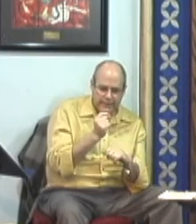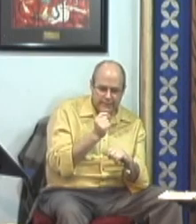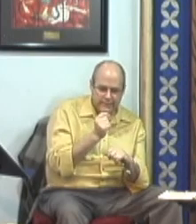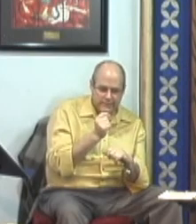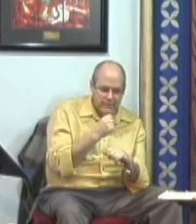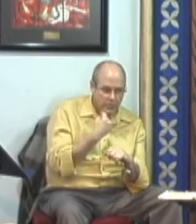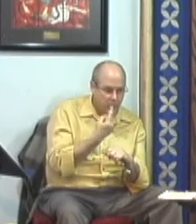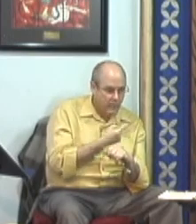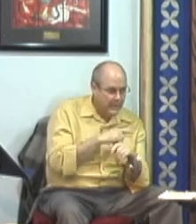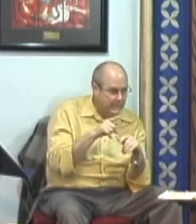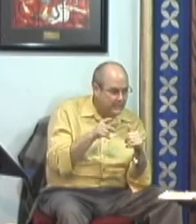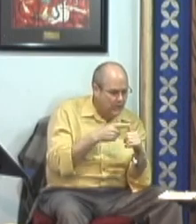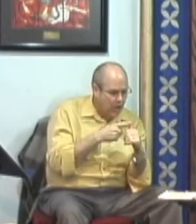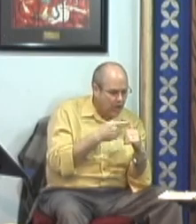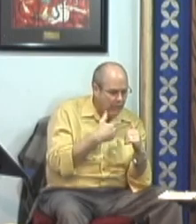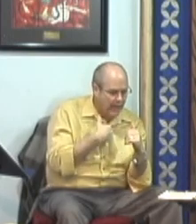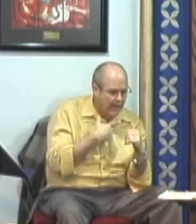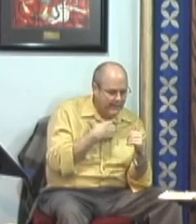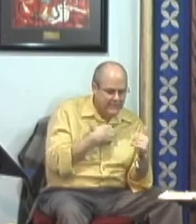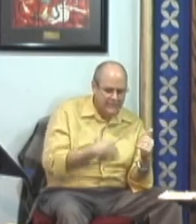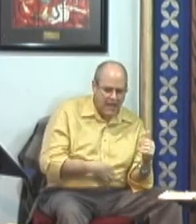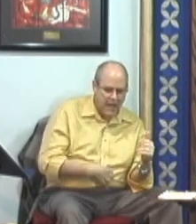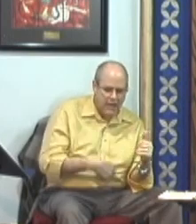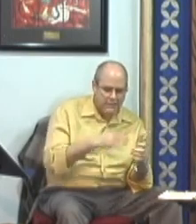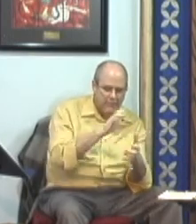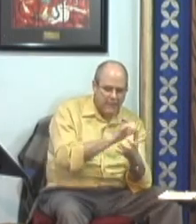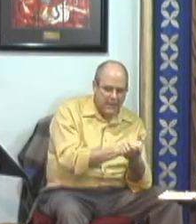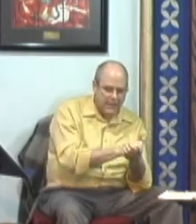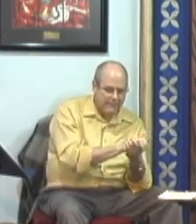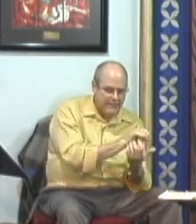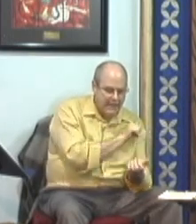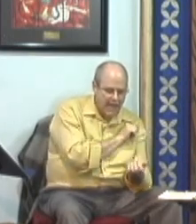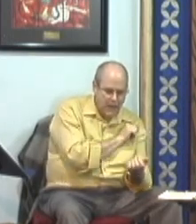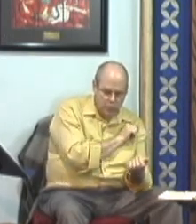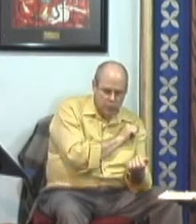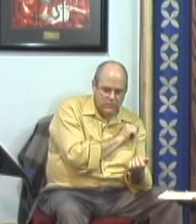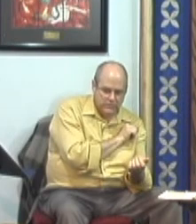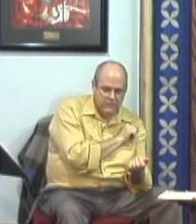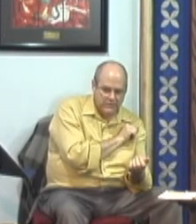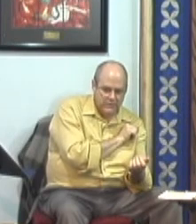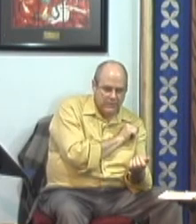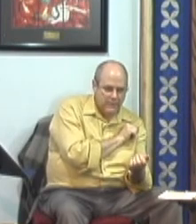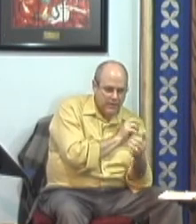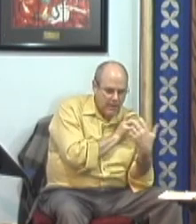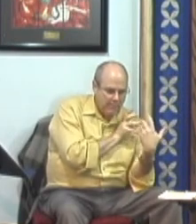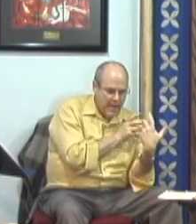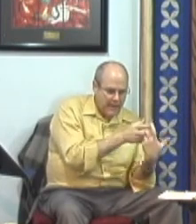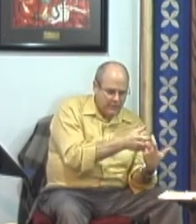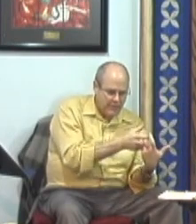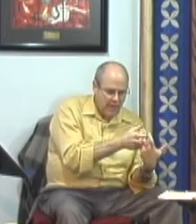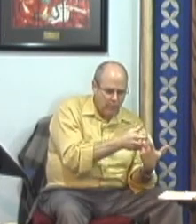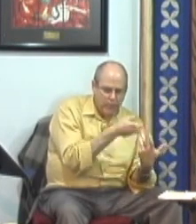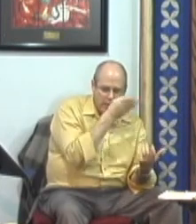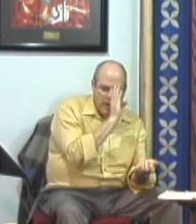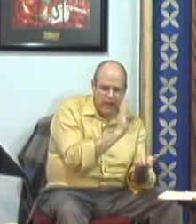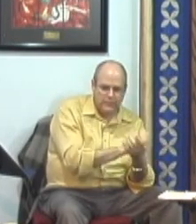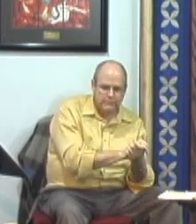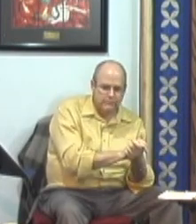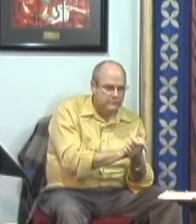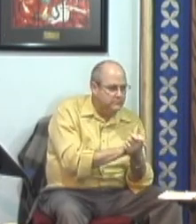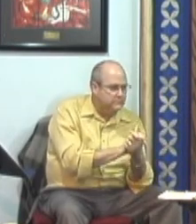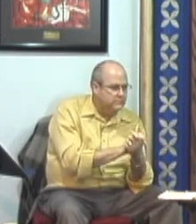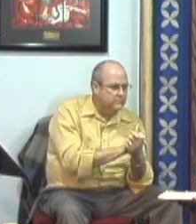that we begin to have desires, beliefs, attitudes that are in line with God's way of thinking.